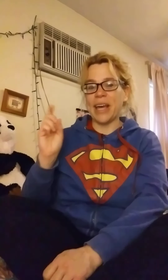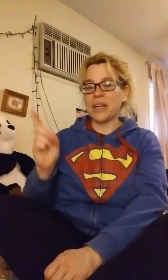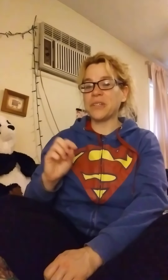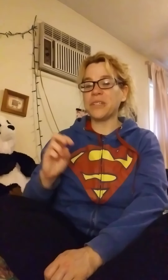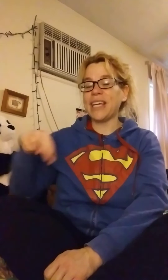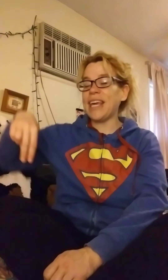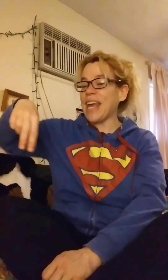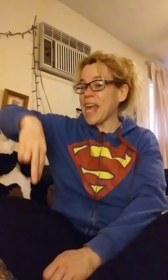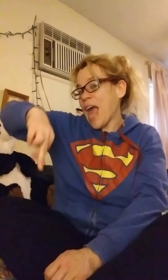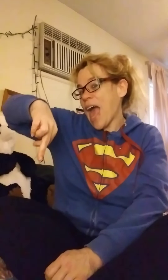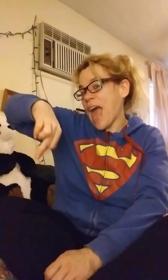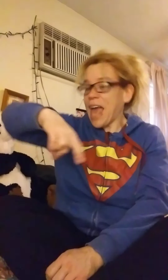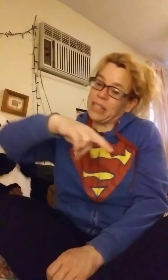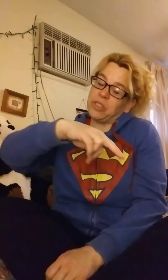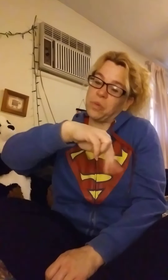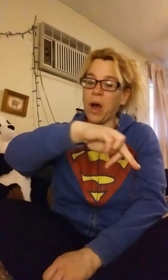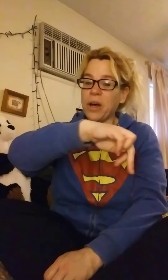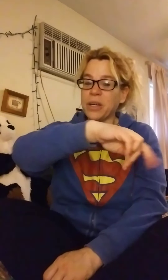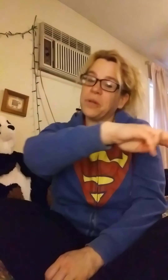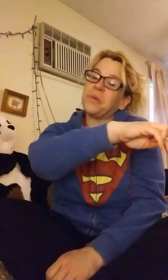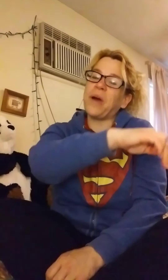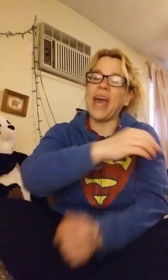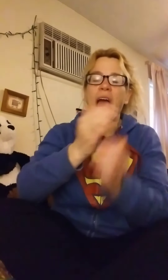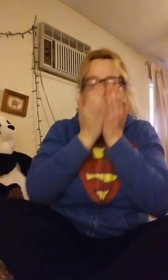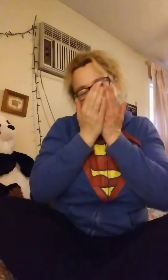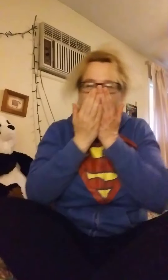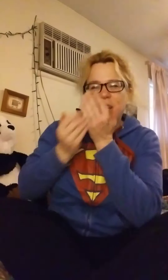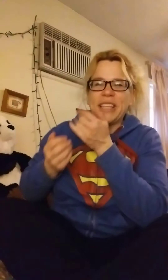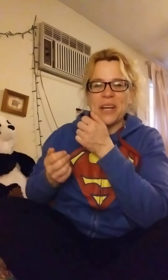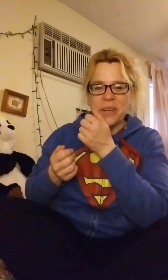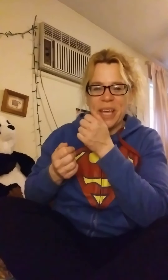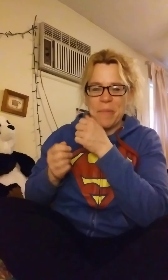a cookie and you walk away. Hold on, eat that cookie up.